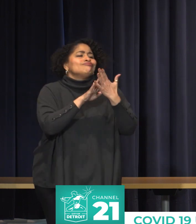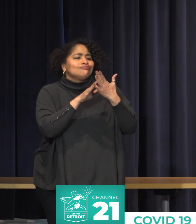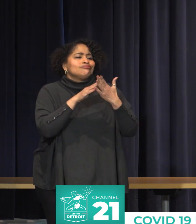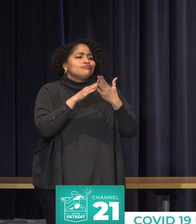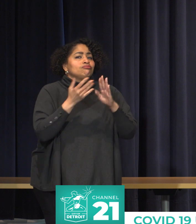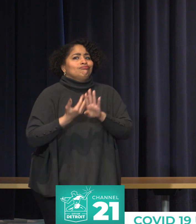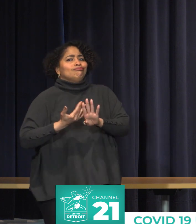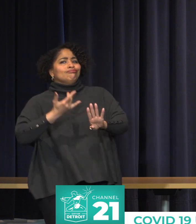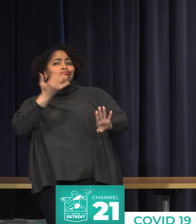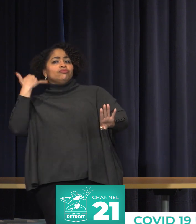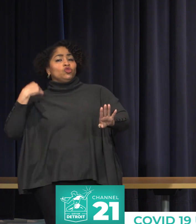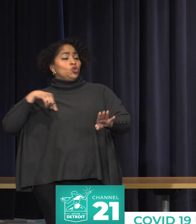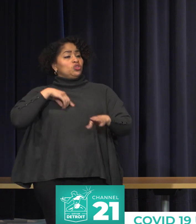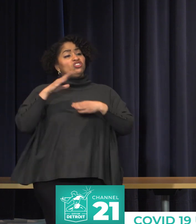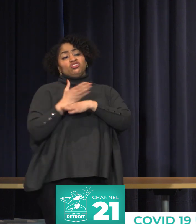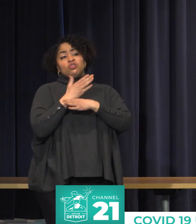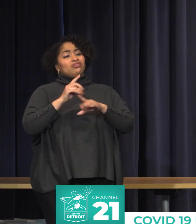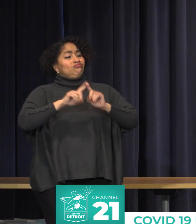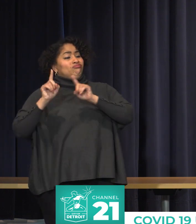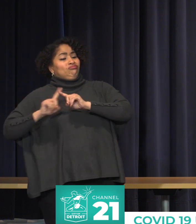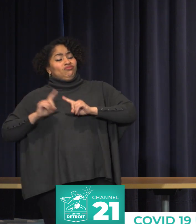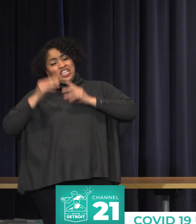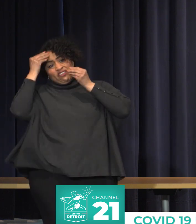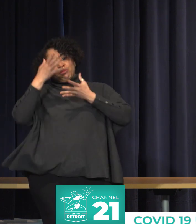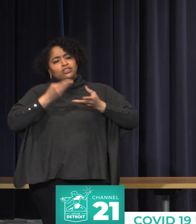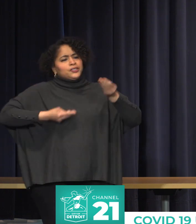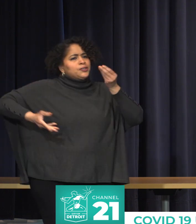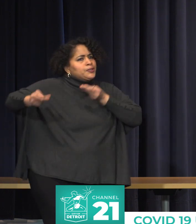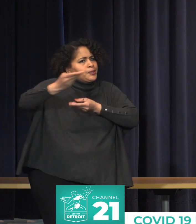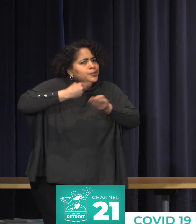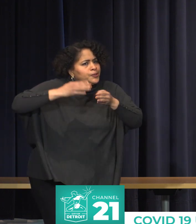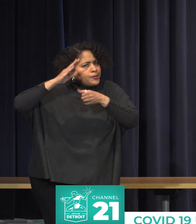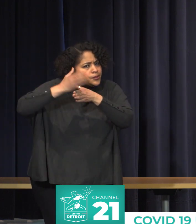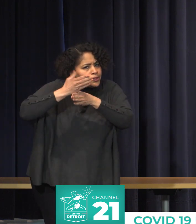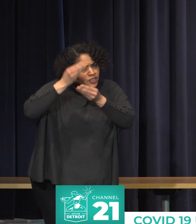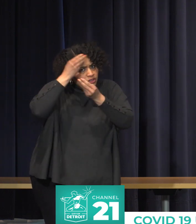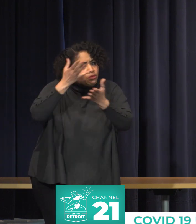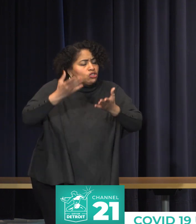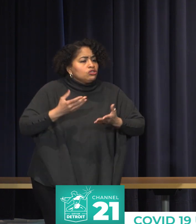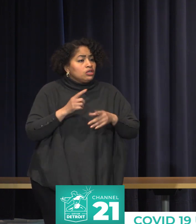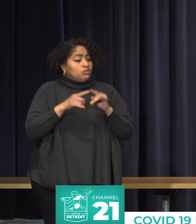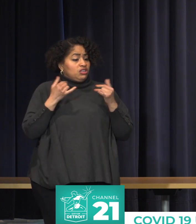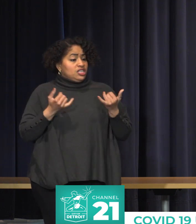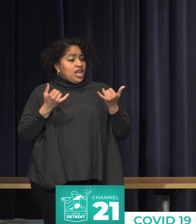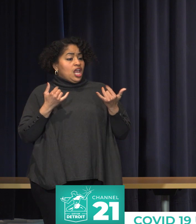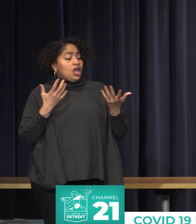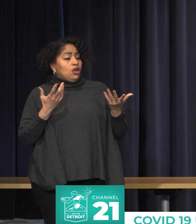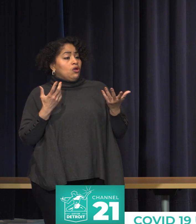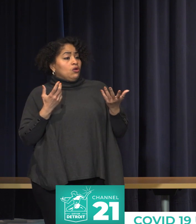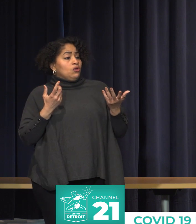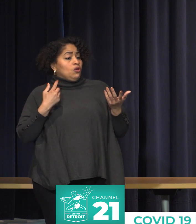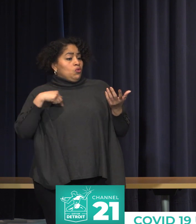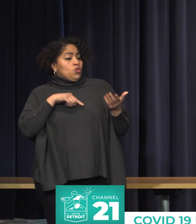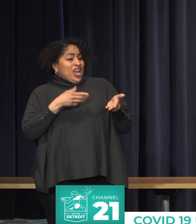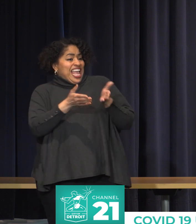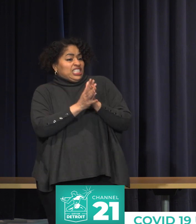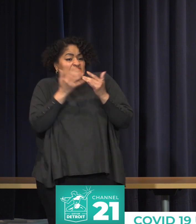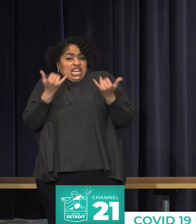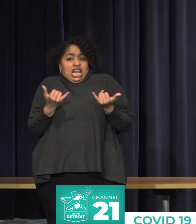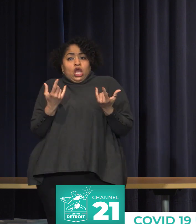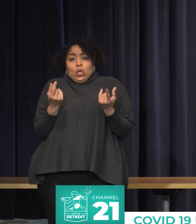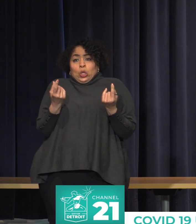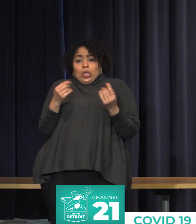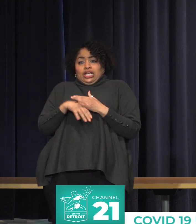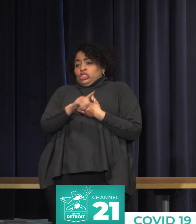sharing all kinds of things. But now the U.S. Conference of Mayors is asking, now what are we doing in